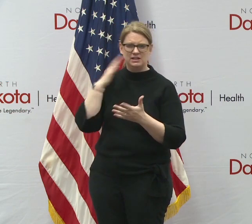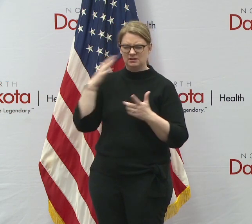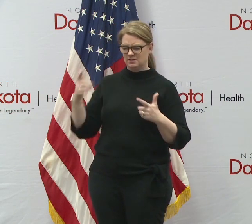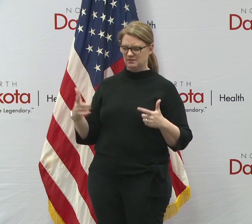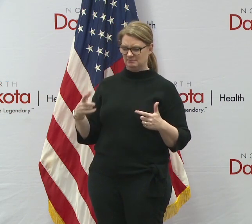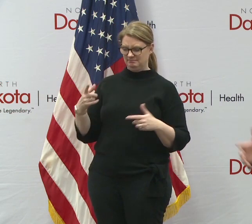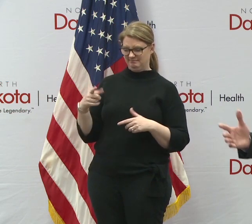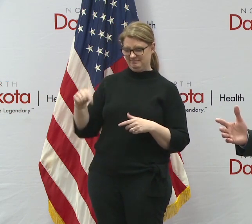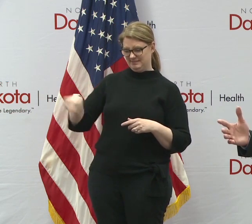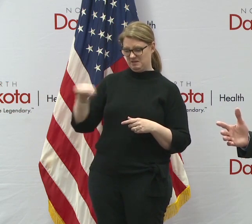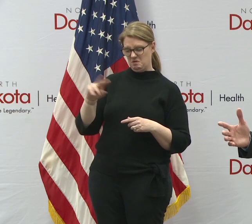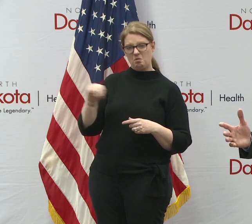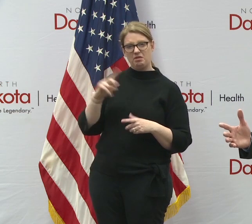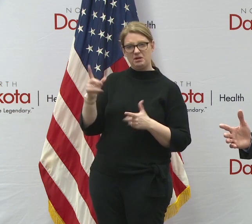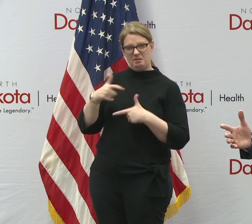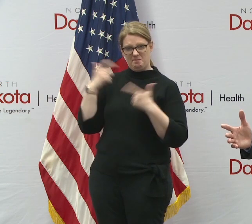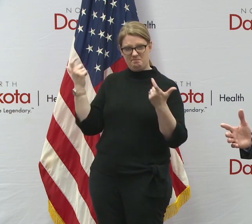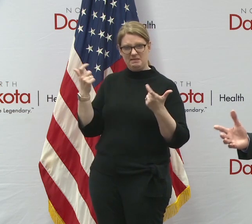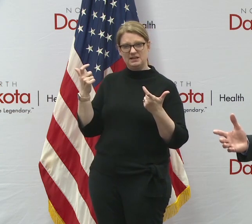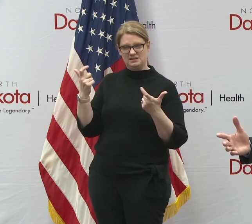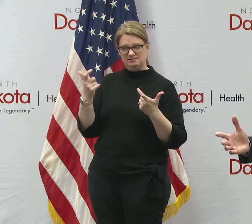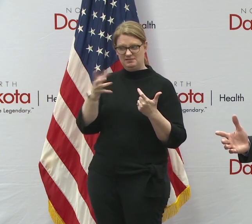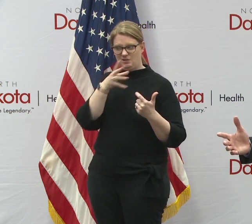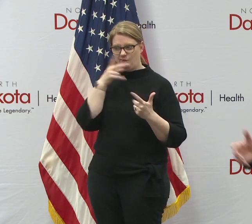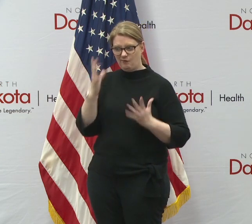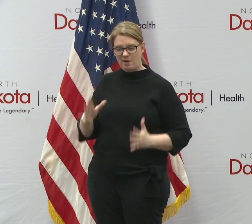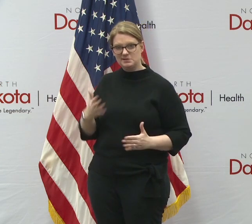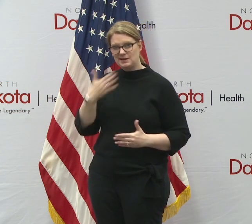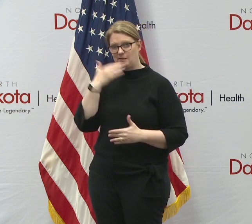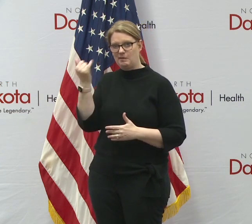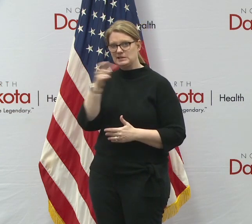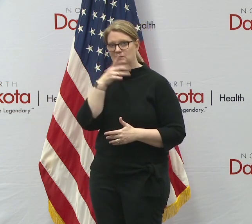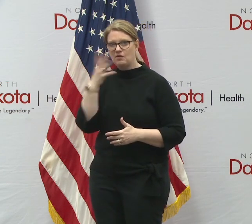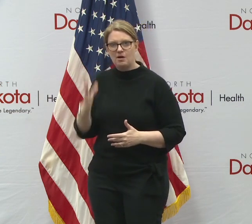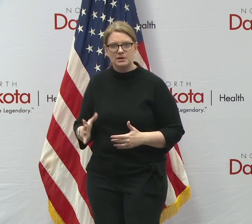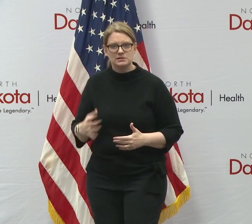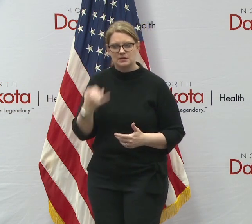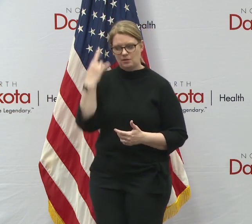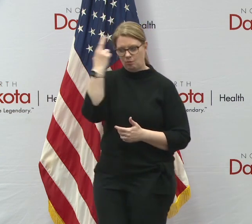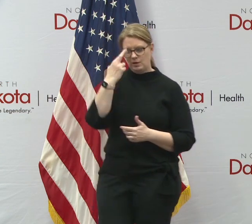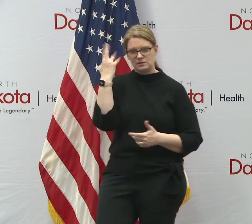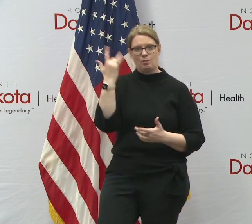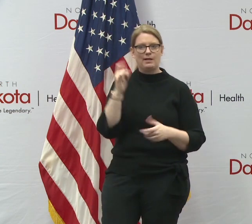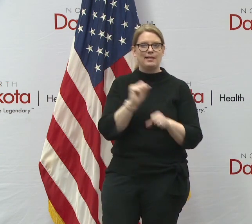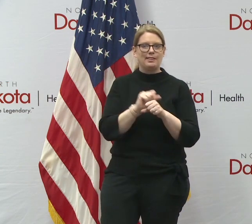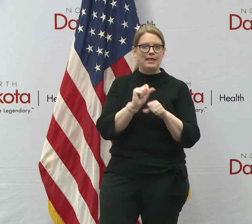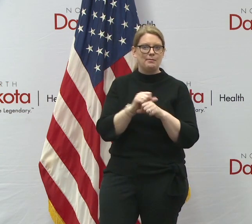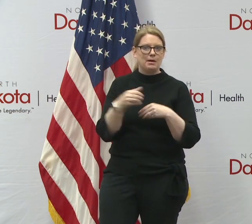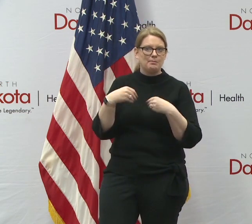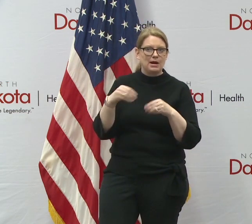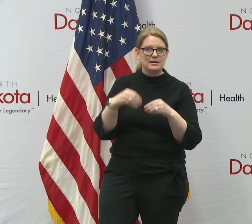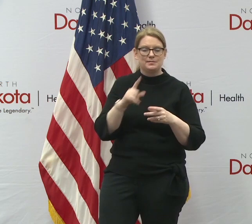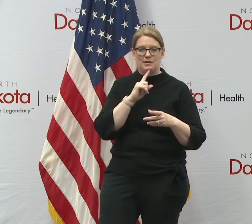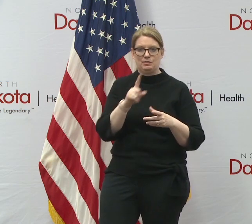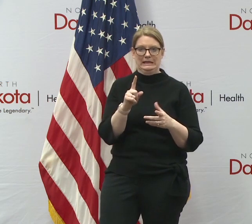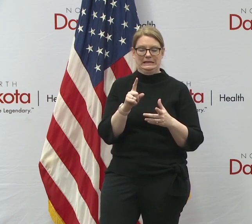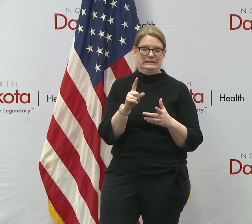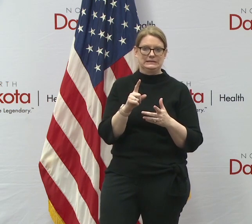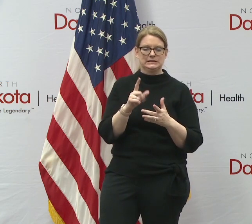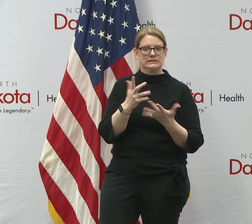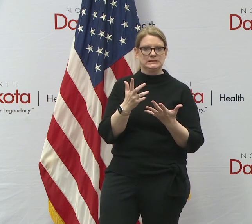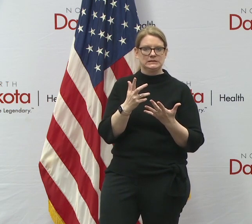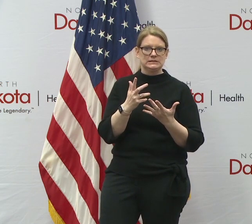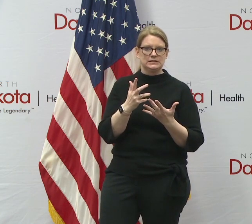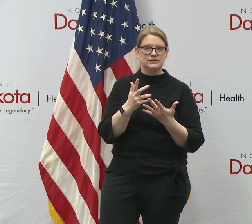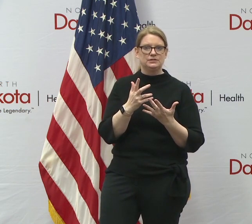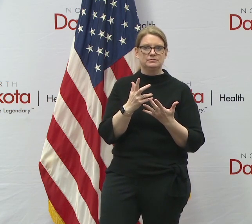largest, farmers. And the reason they're doing that is because the labor market's been so tight in our state that getting someone to